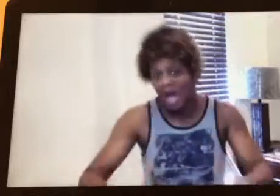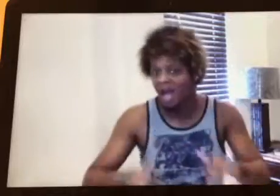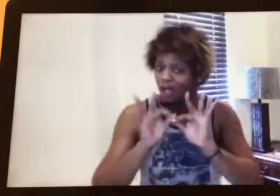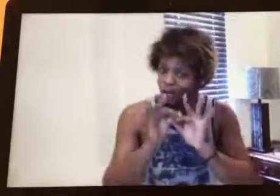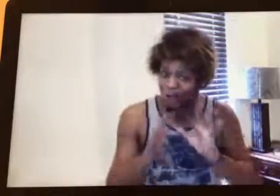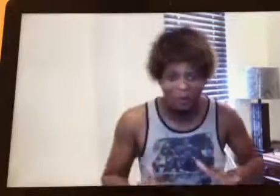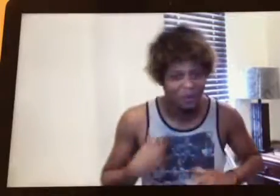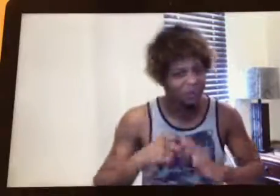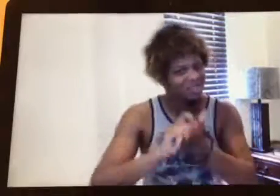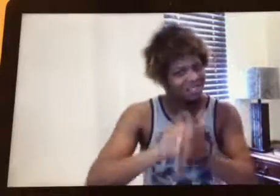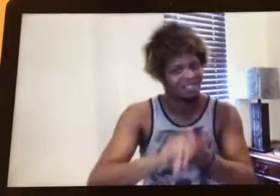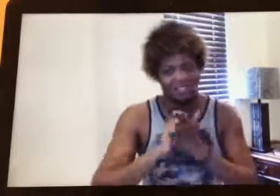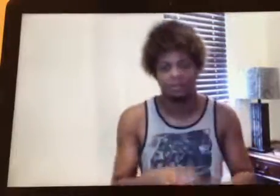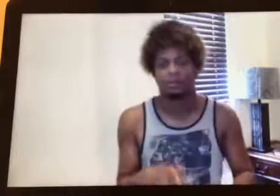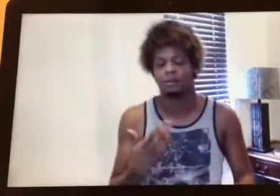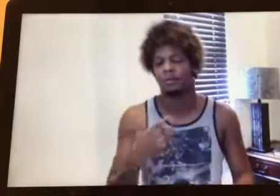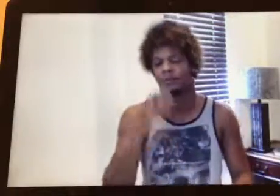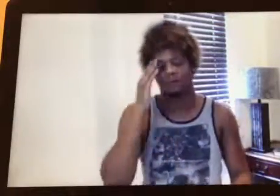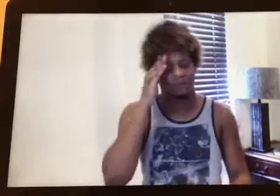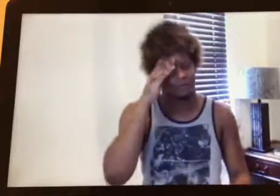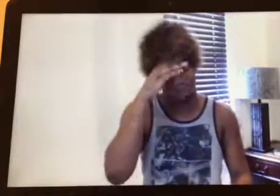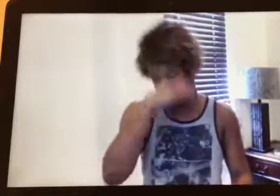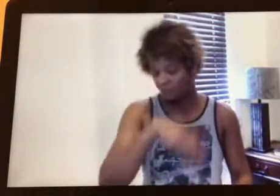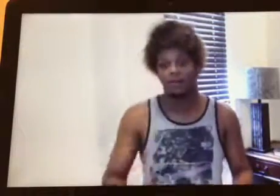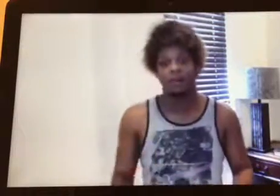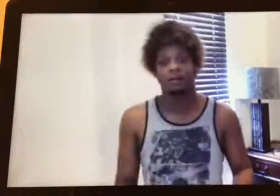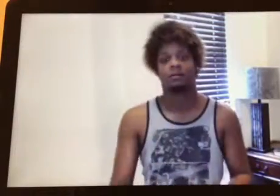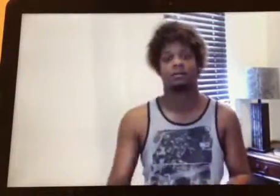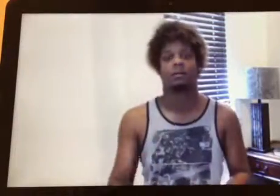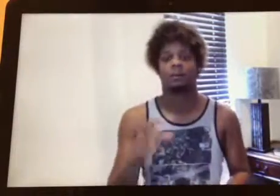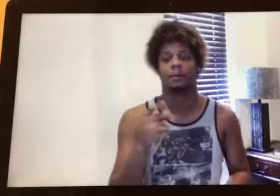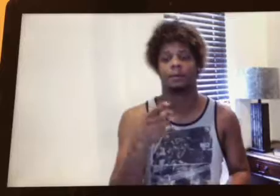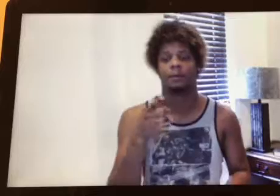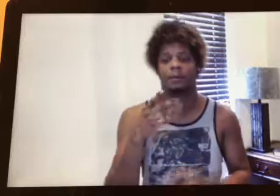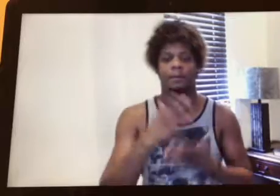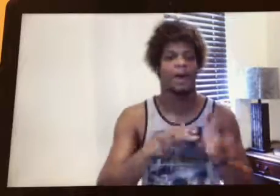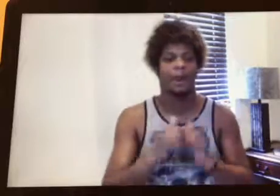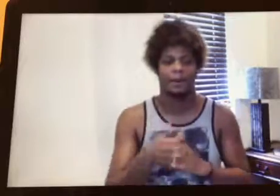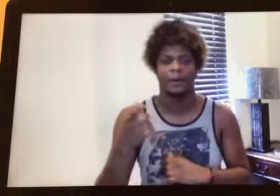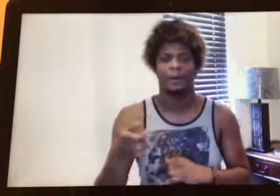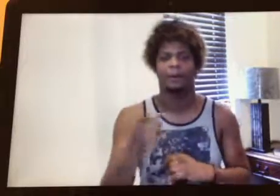trying to explain and continually explaining to her, and nobody was listening to me.